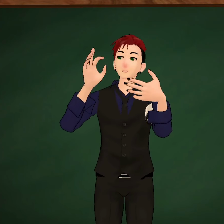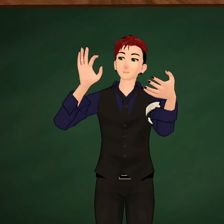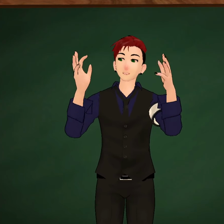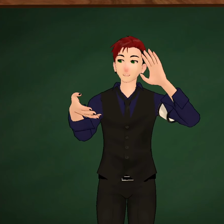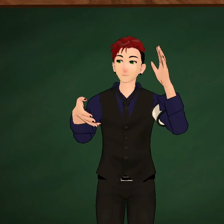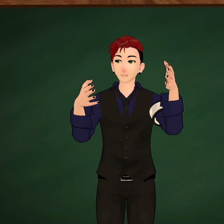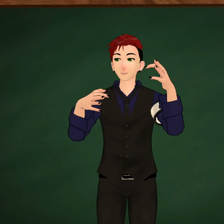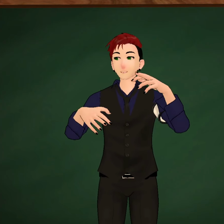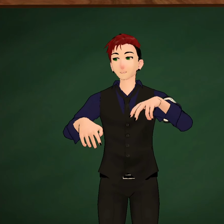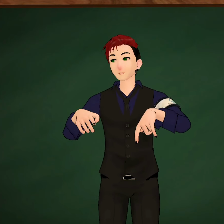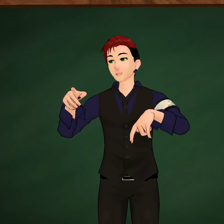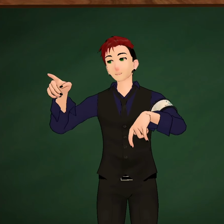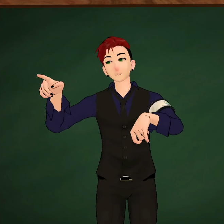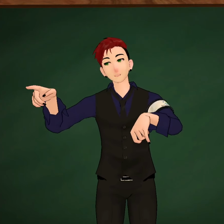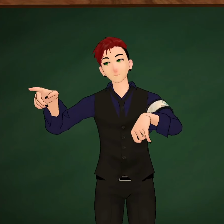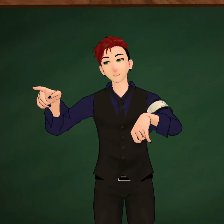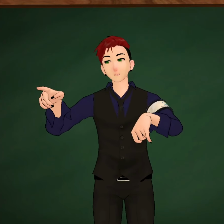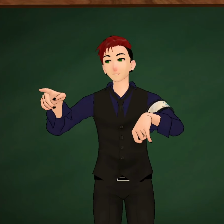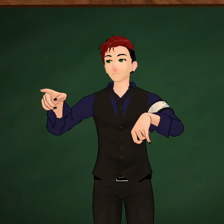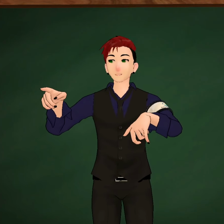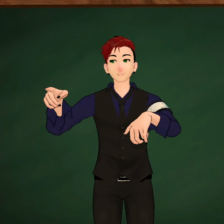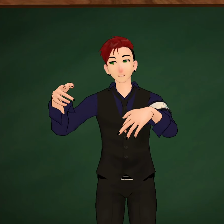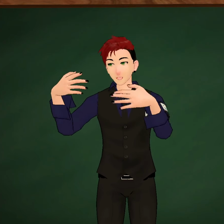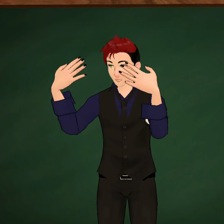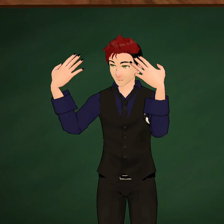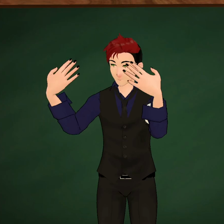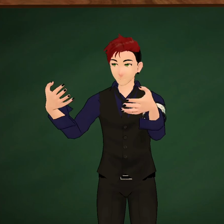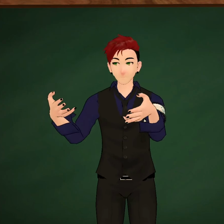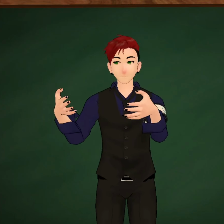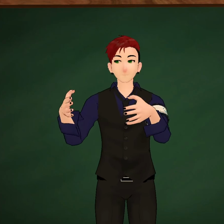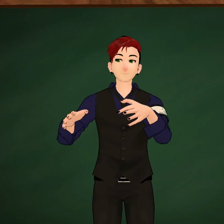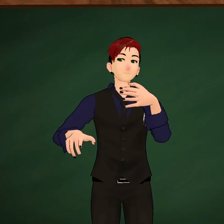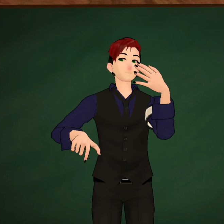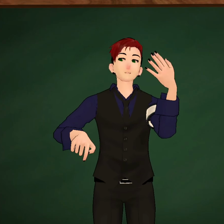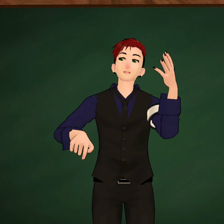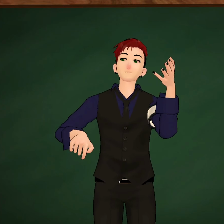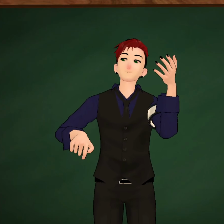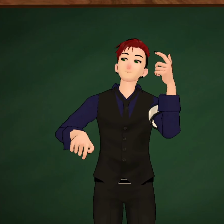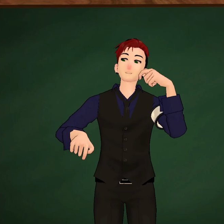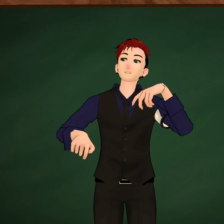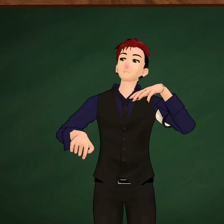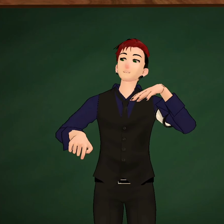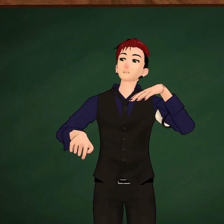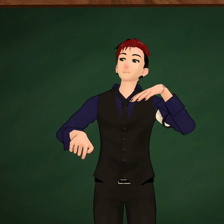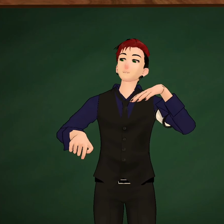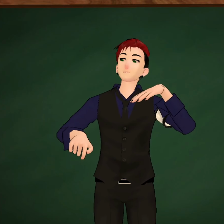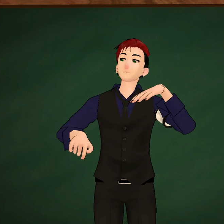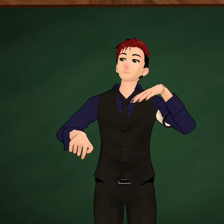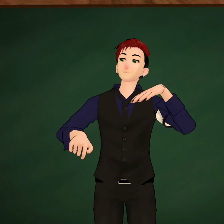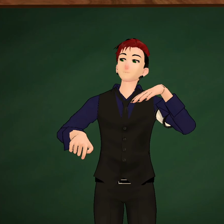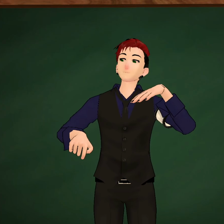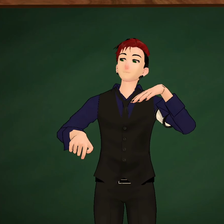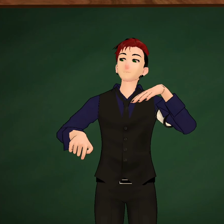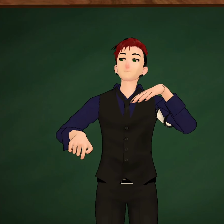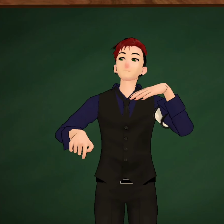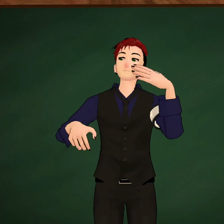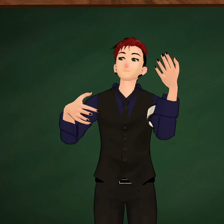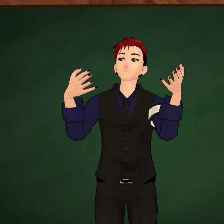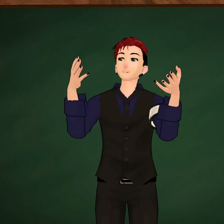whenever I'm comparing them, I can say this is like for an I'm trying to think of an example.